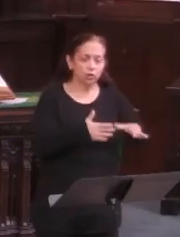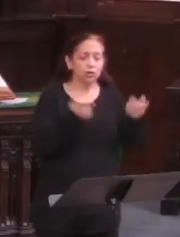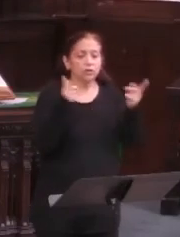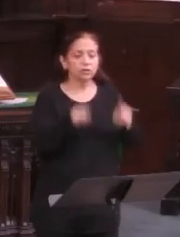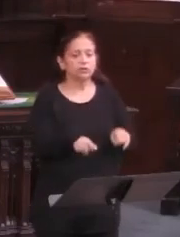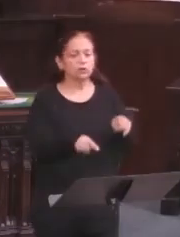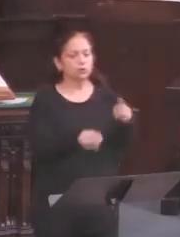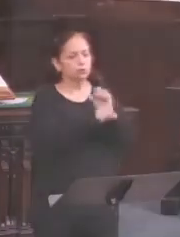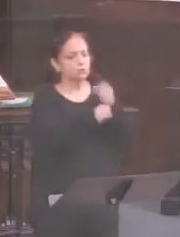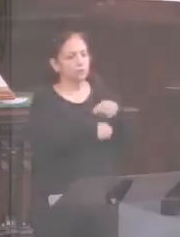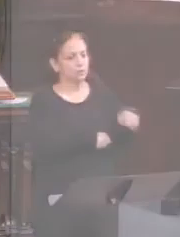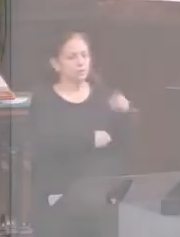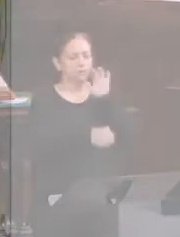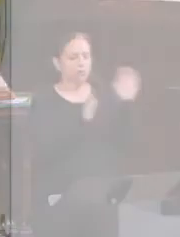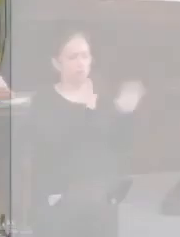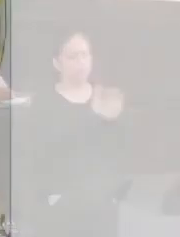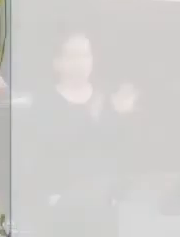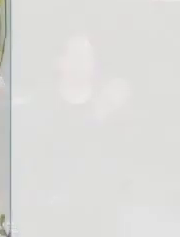this piece of art.